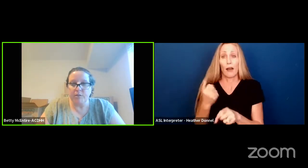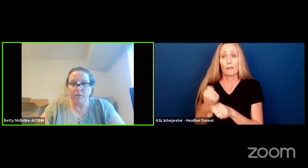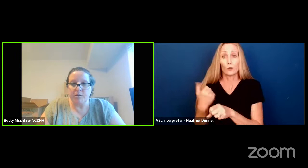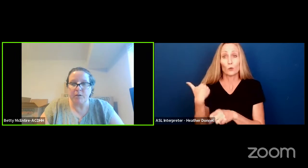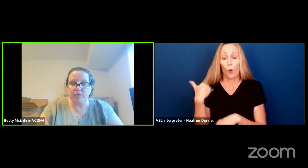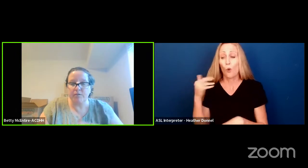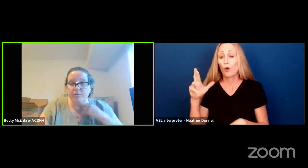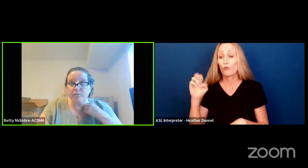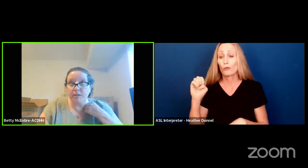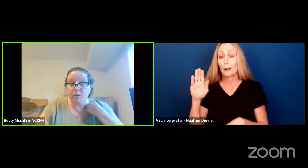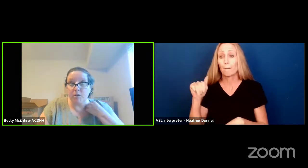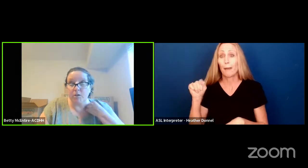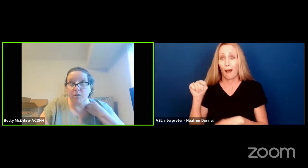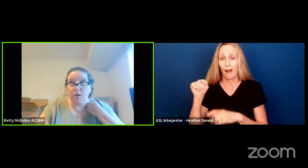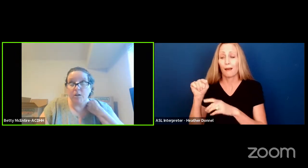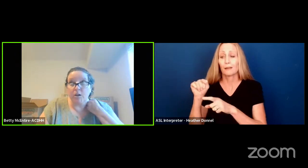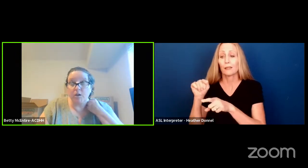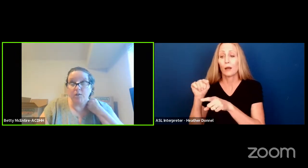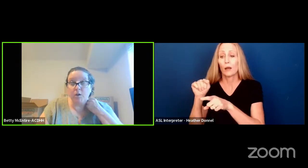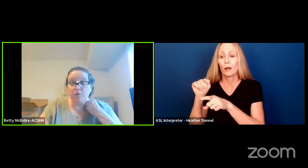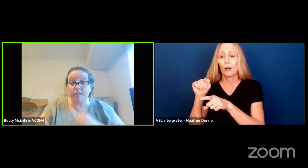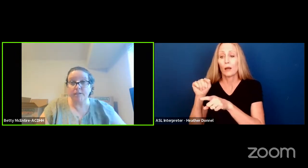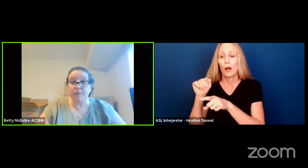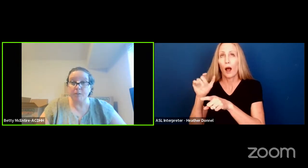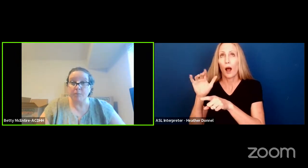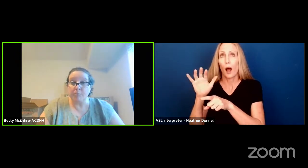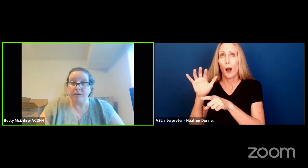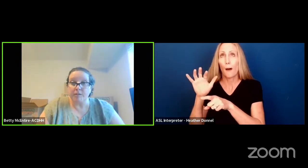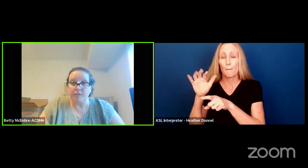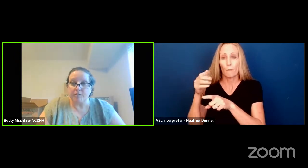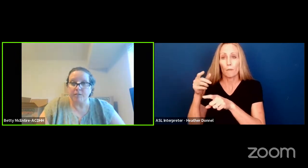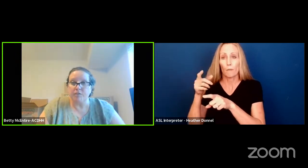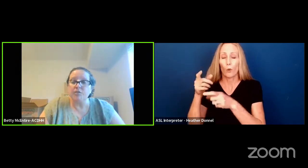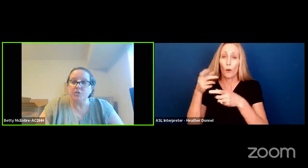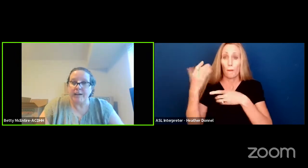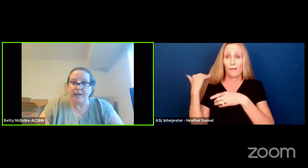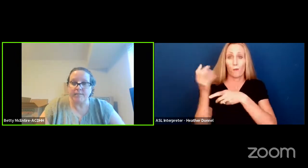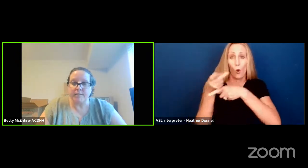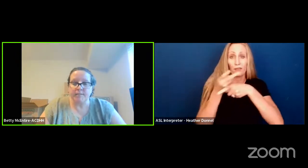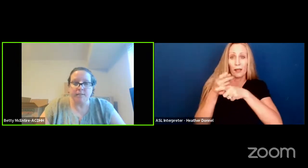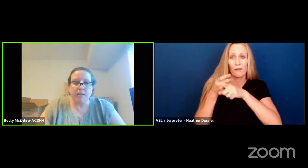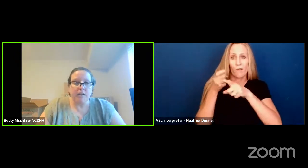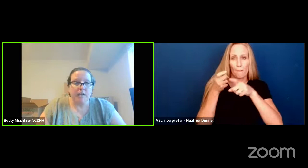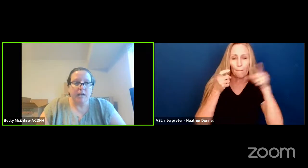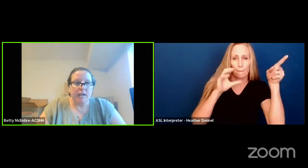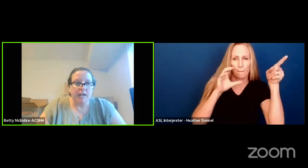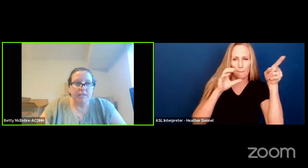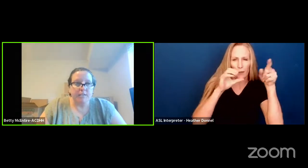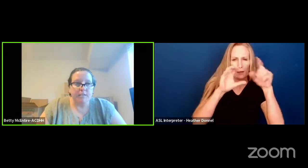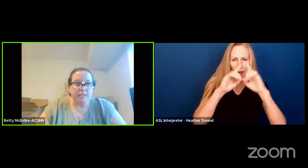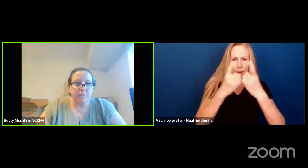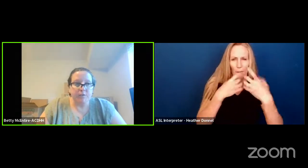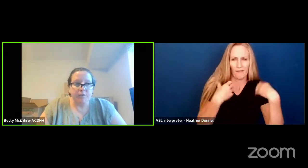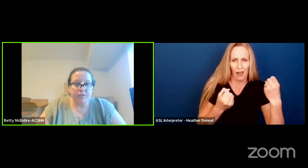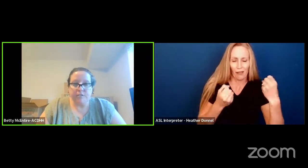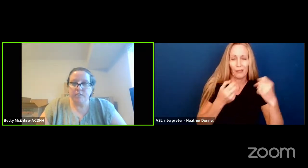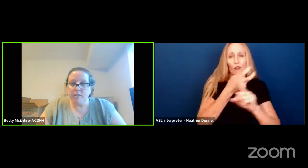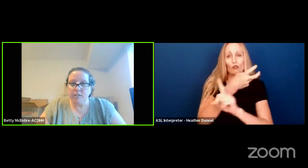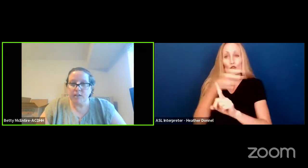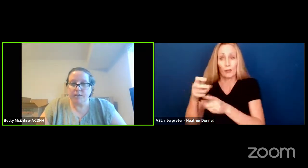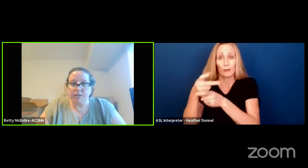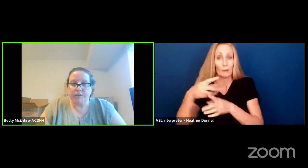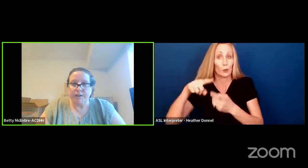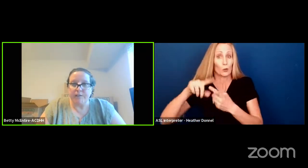transferred from being the oversight from the Department of Health Services to Access. And